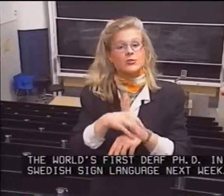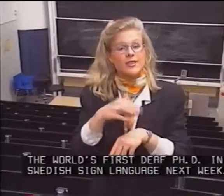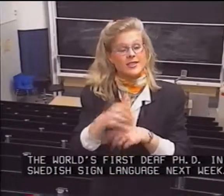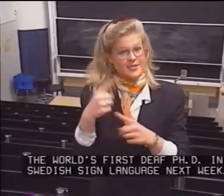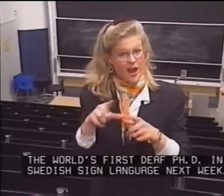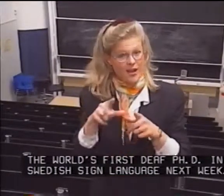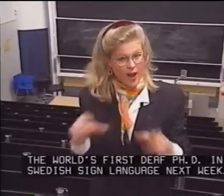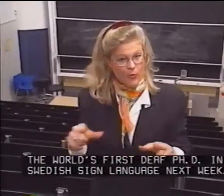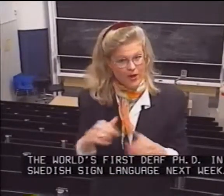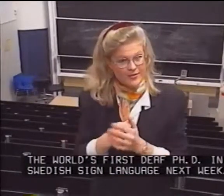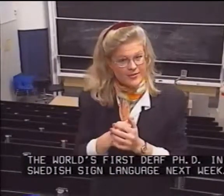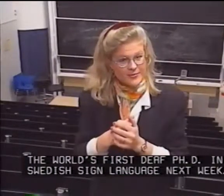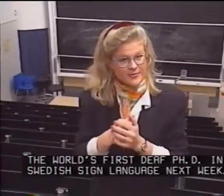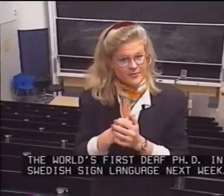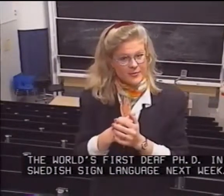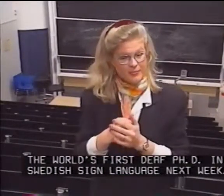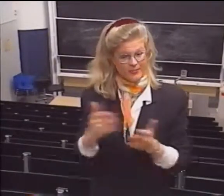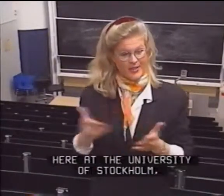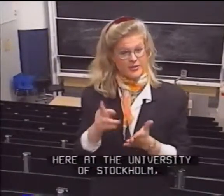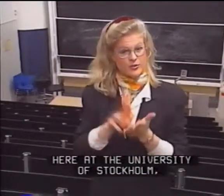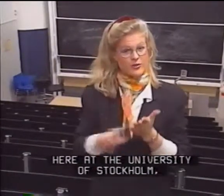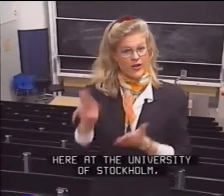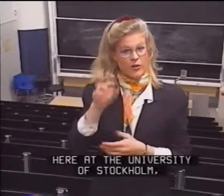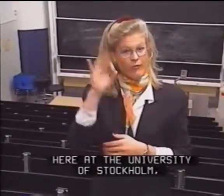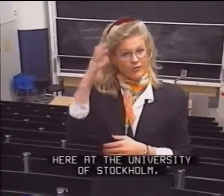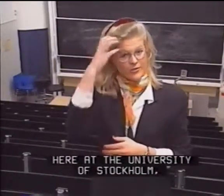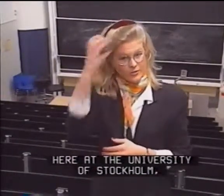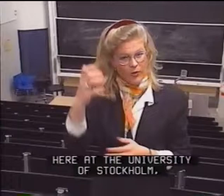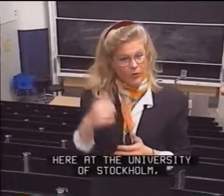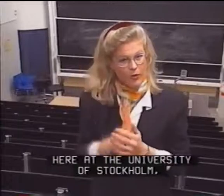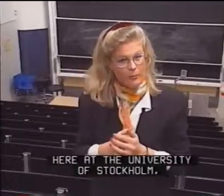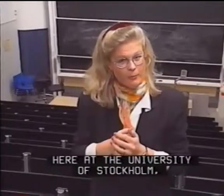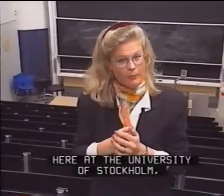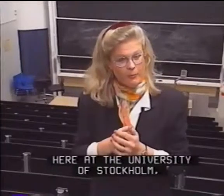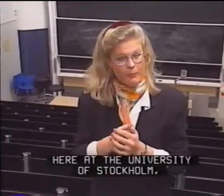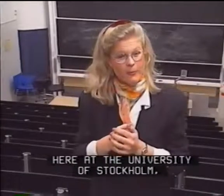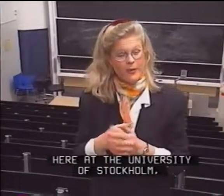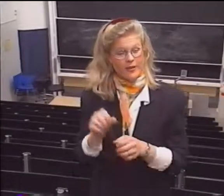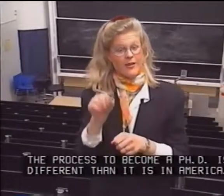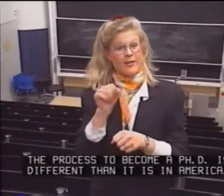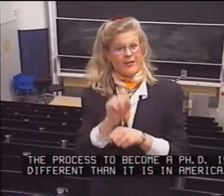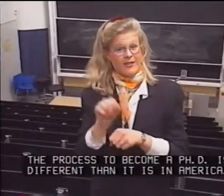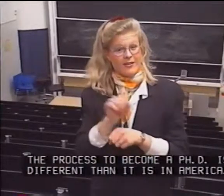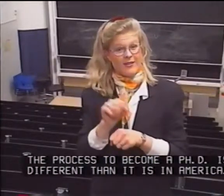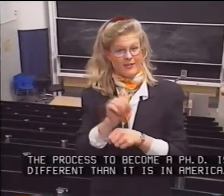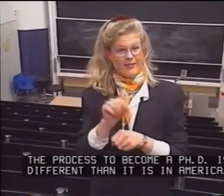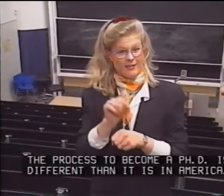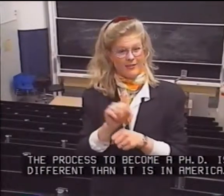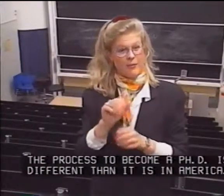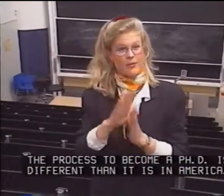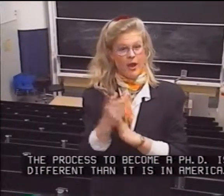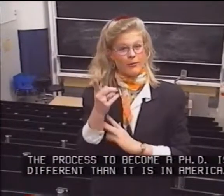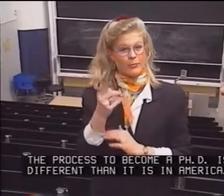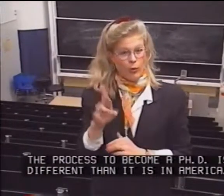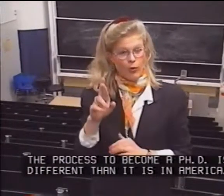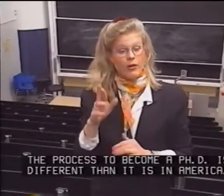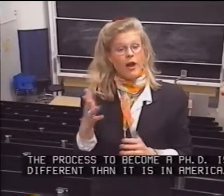next week. Here at the University of Stockholm, the process to become a PhD is different